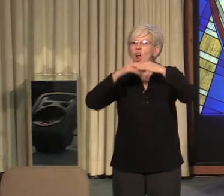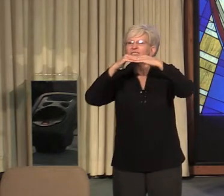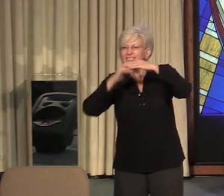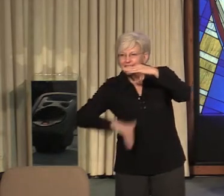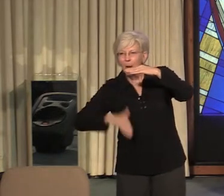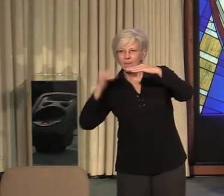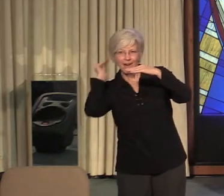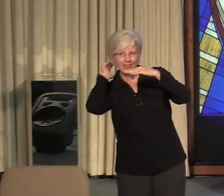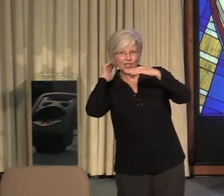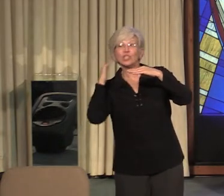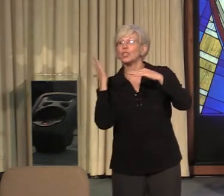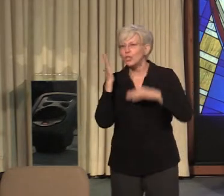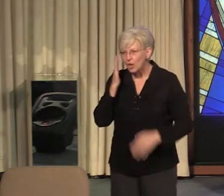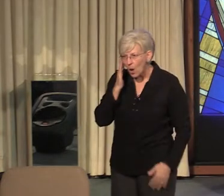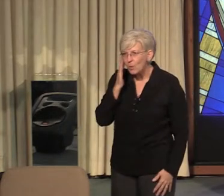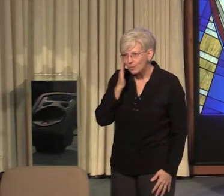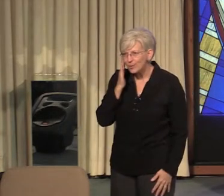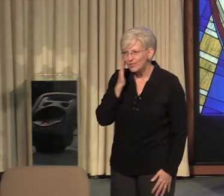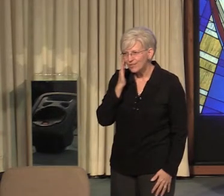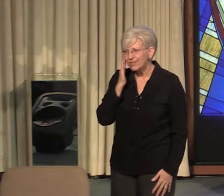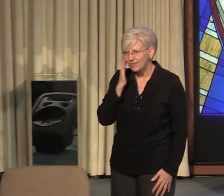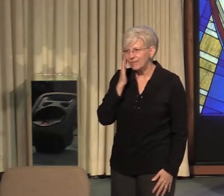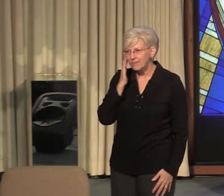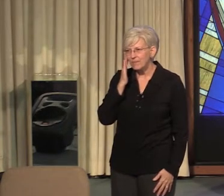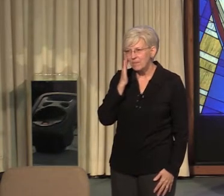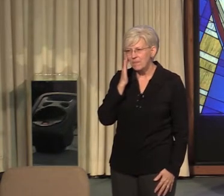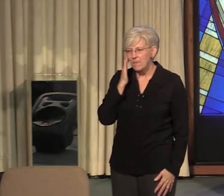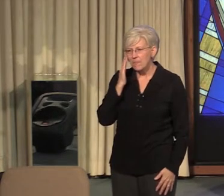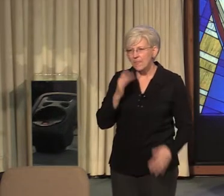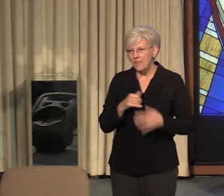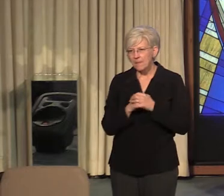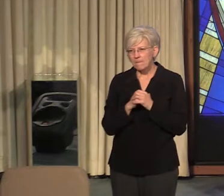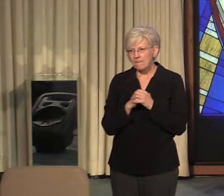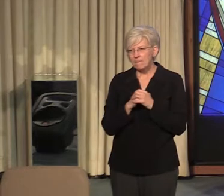Our subconscious knows, right?